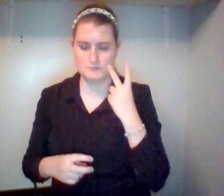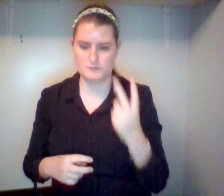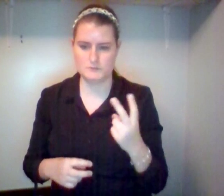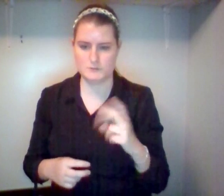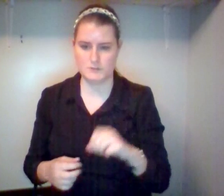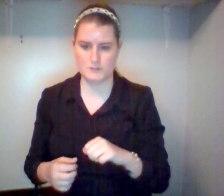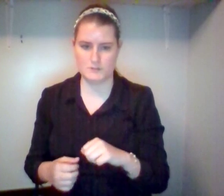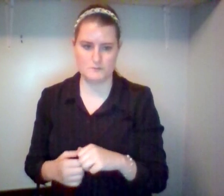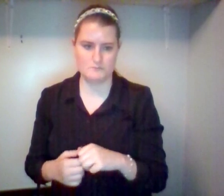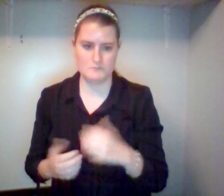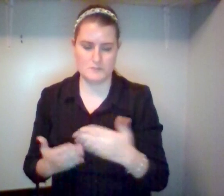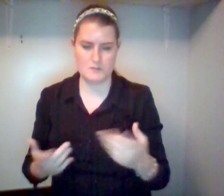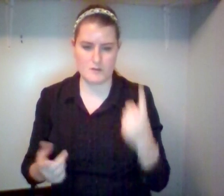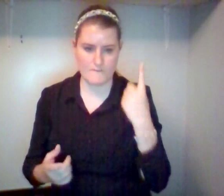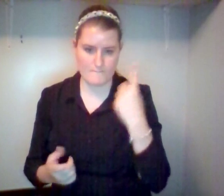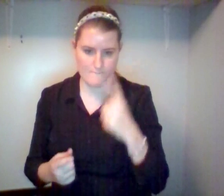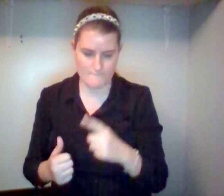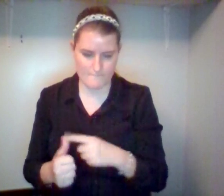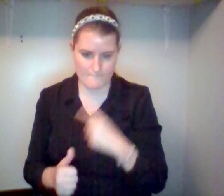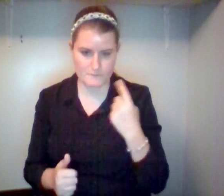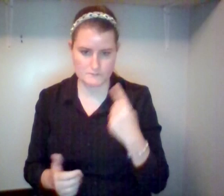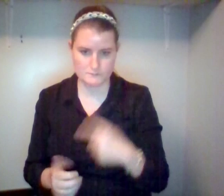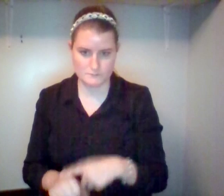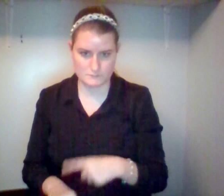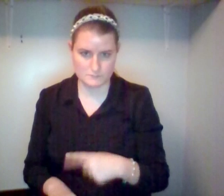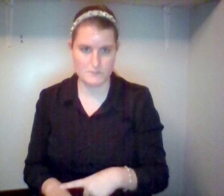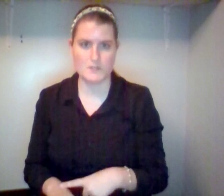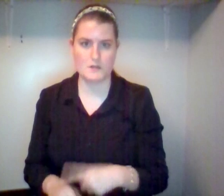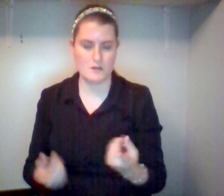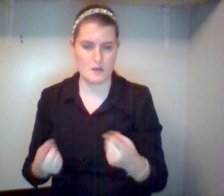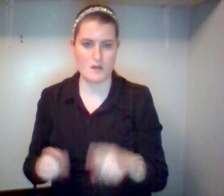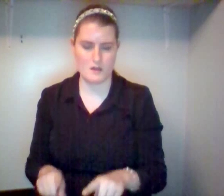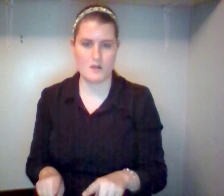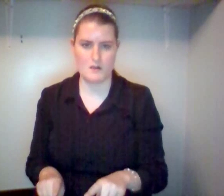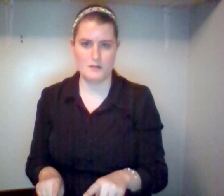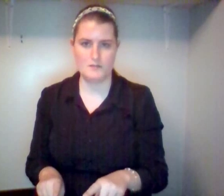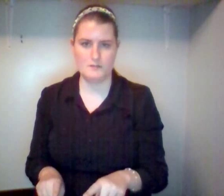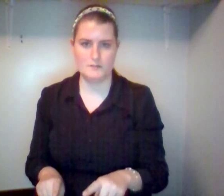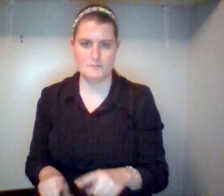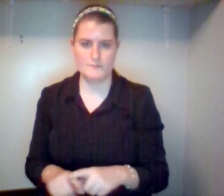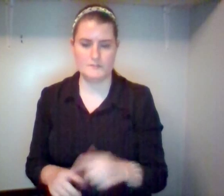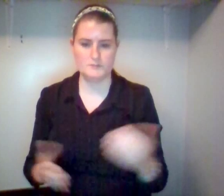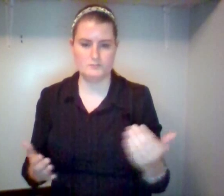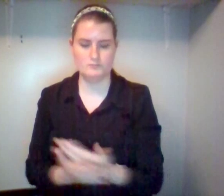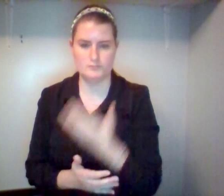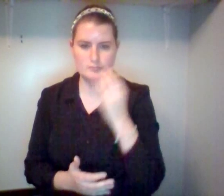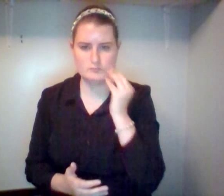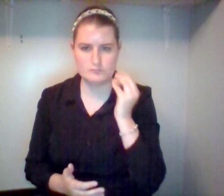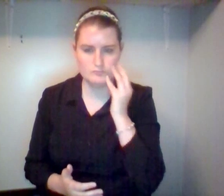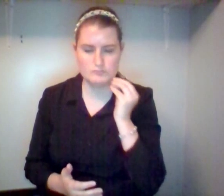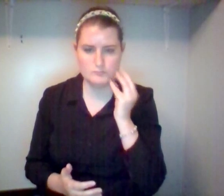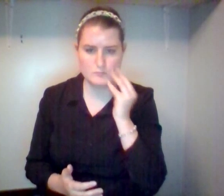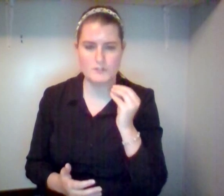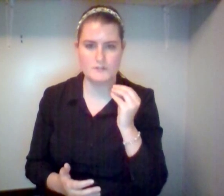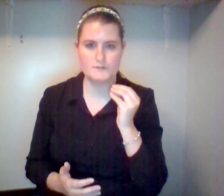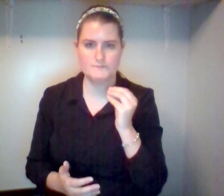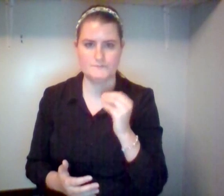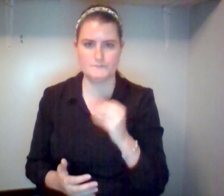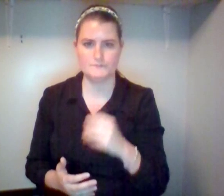you have never seen before. I think the reason you may have to step back from that is you might not have it quite